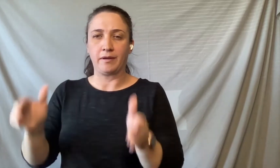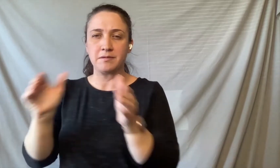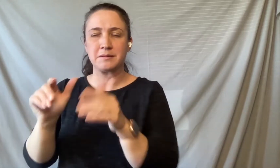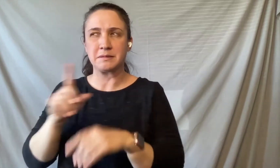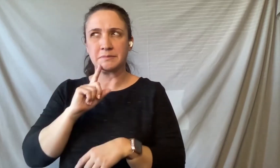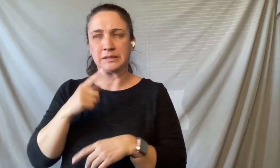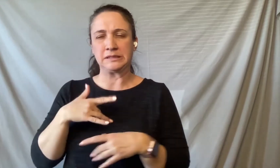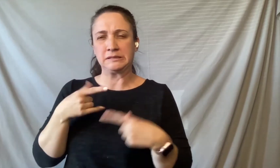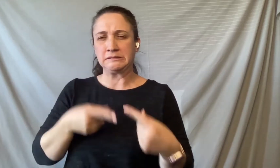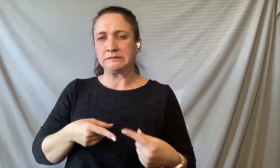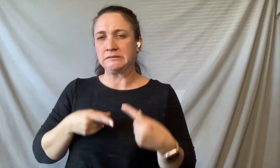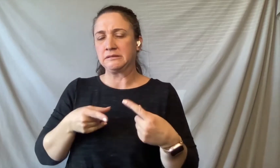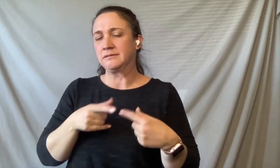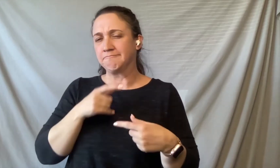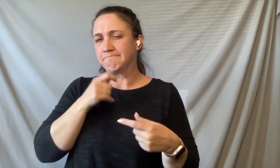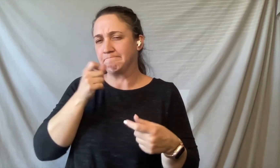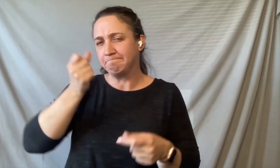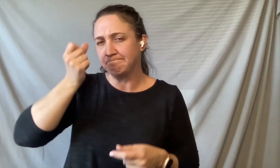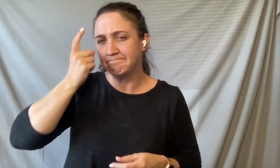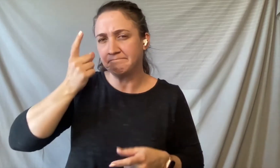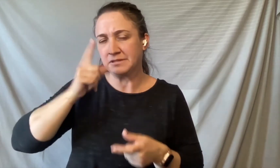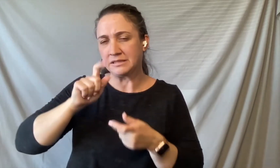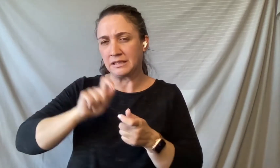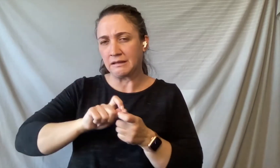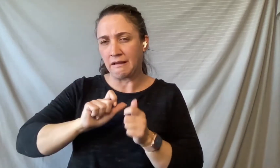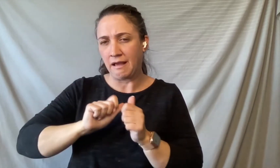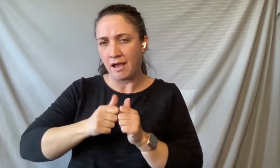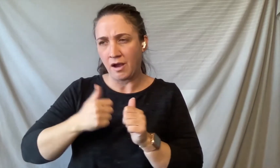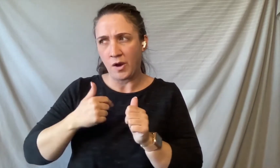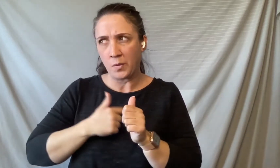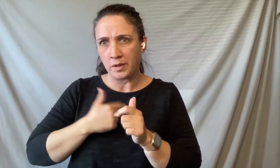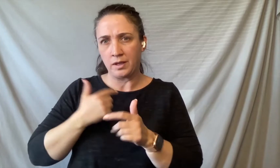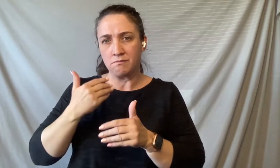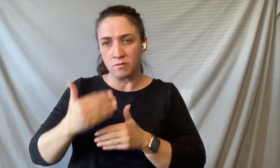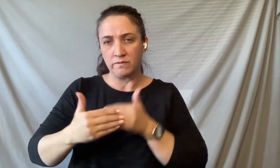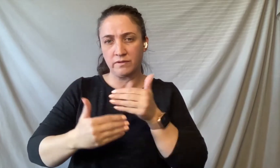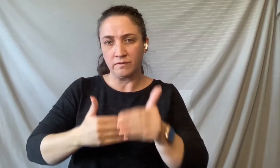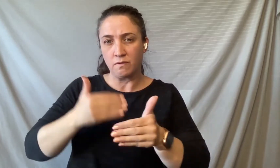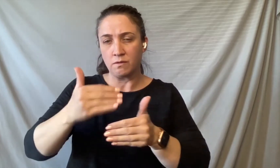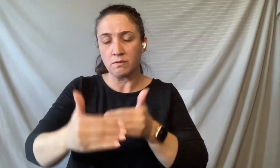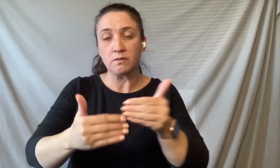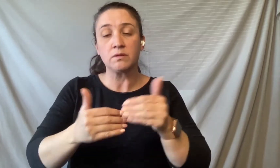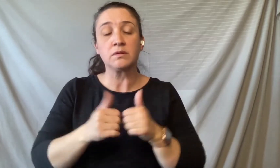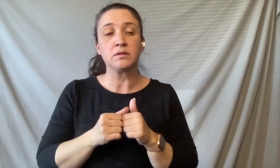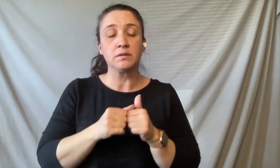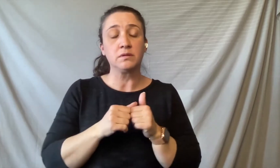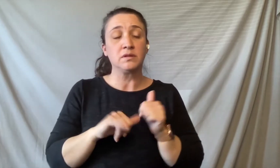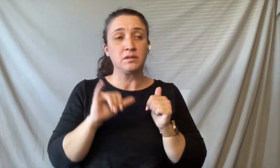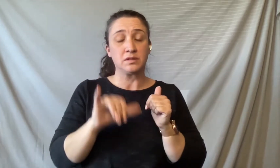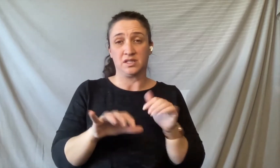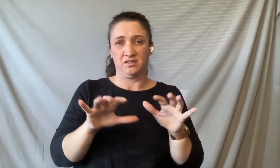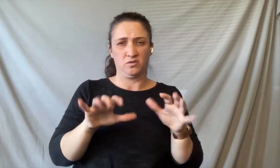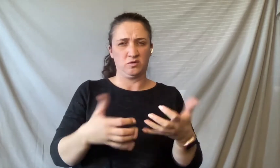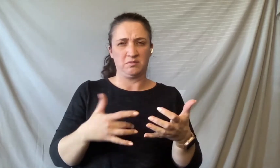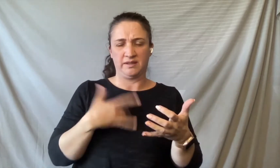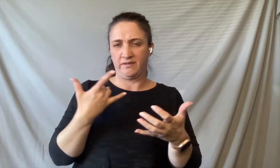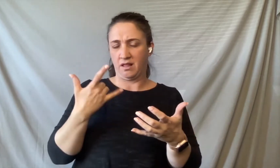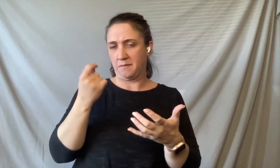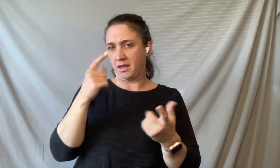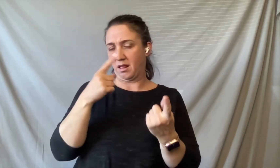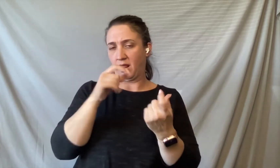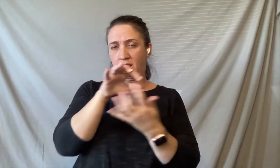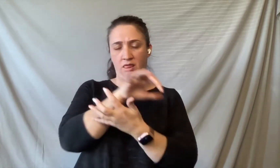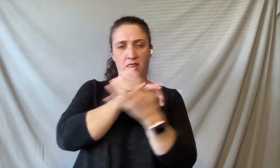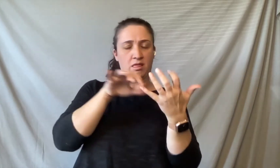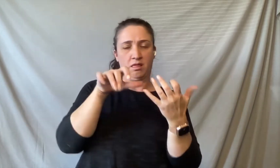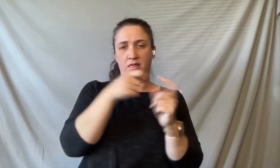now, understanding exactly how we're moving forward, because the group is all over the place a little bit. Not all over